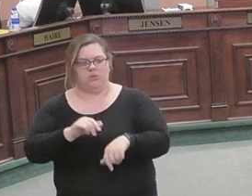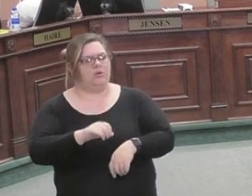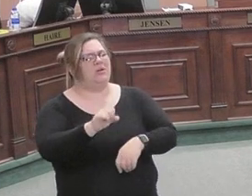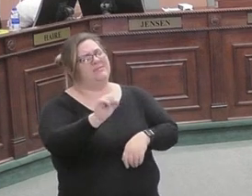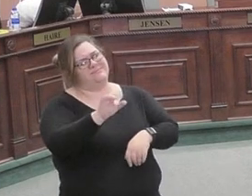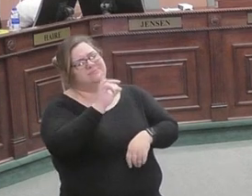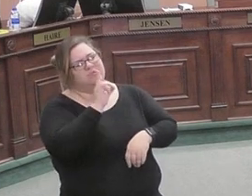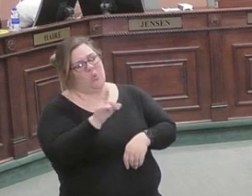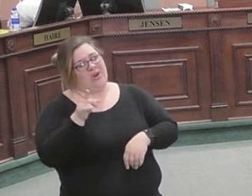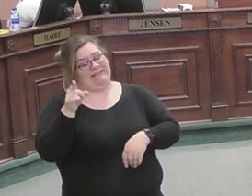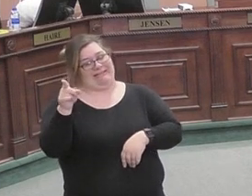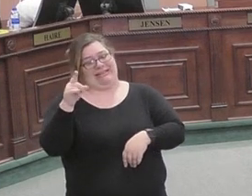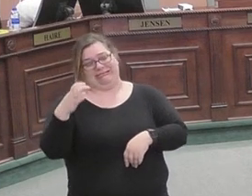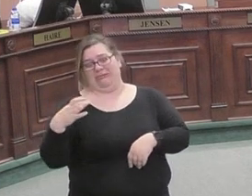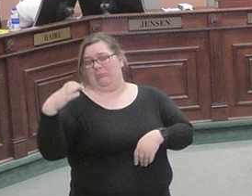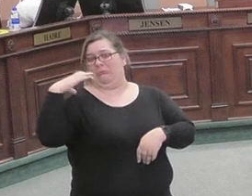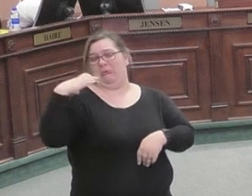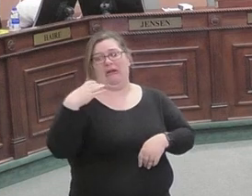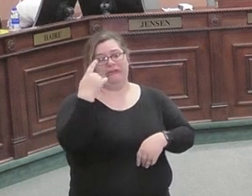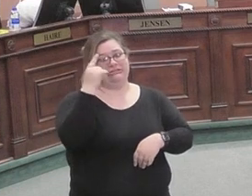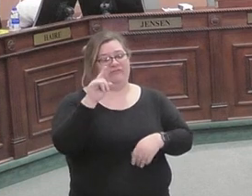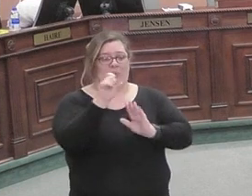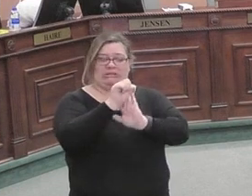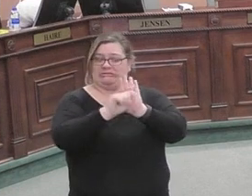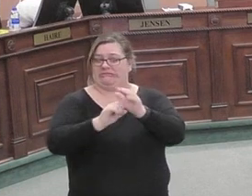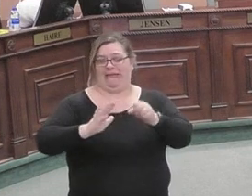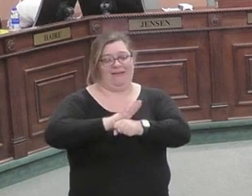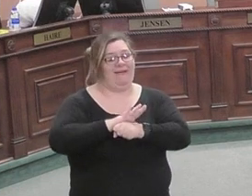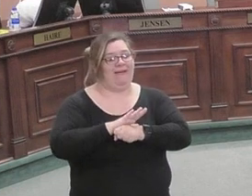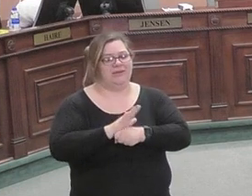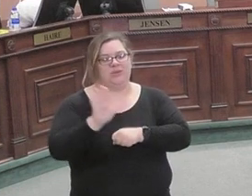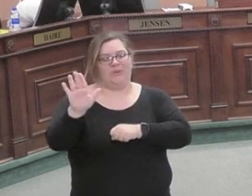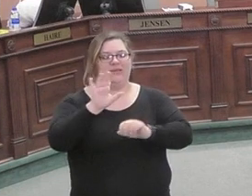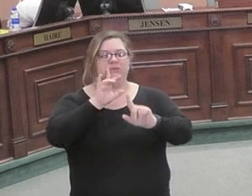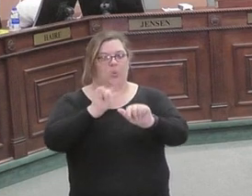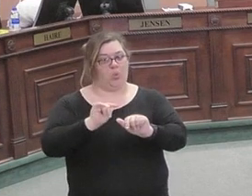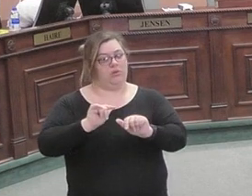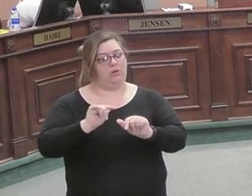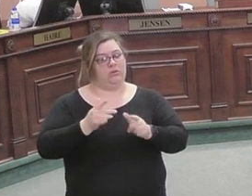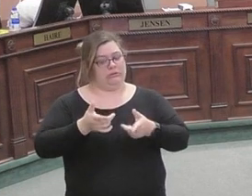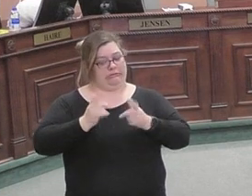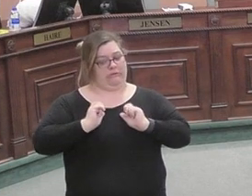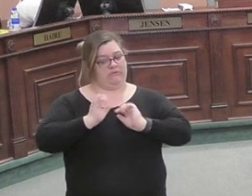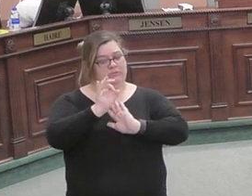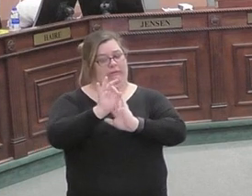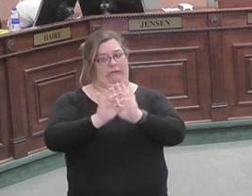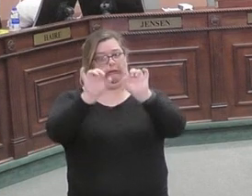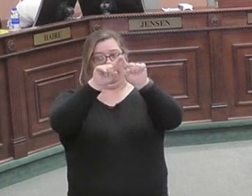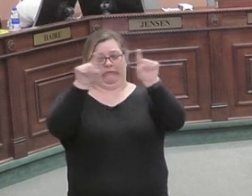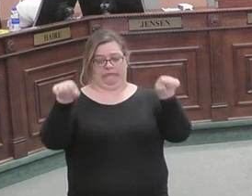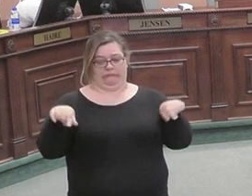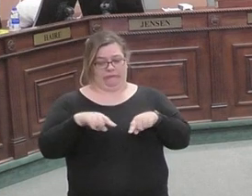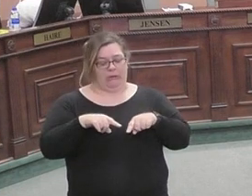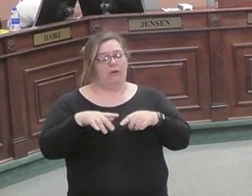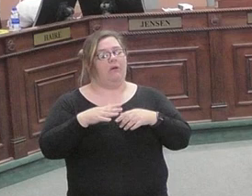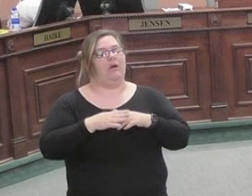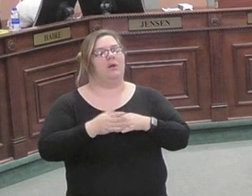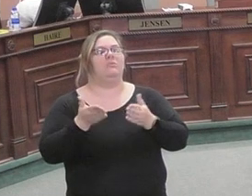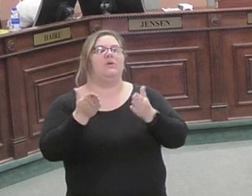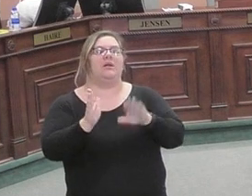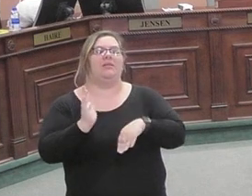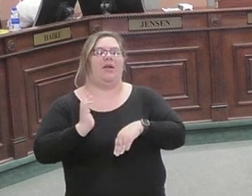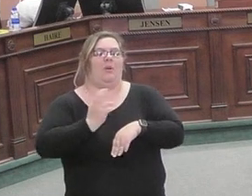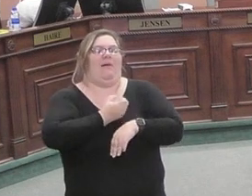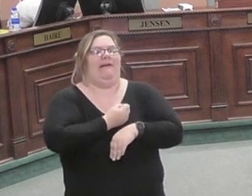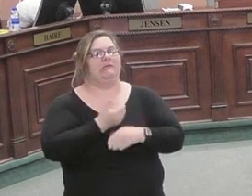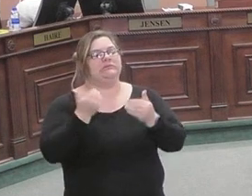know, he's the chief executive of the state, and so his order provides a framework, but as I said, it allowed jurisdictions to do things that were tailored more